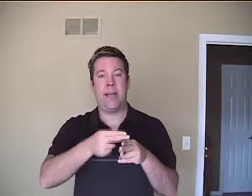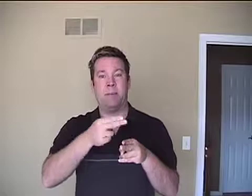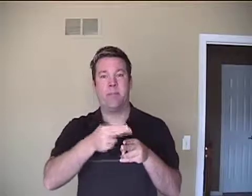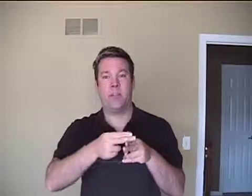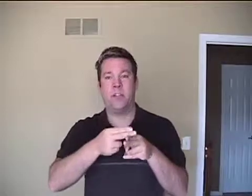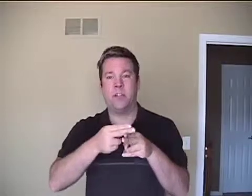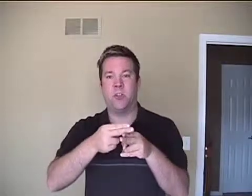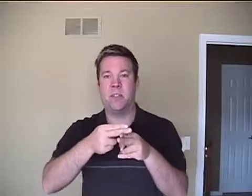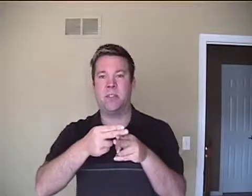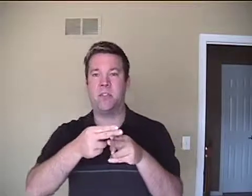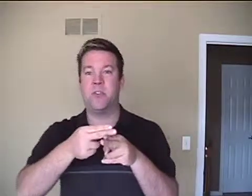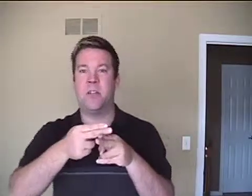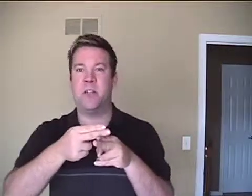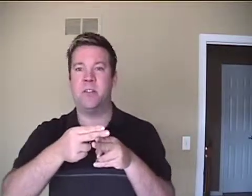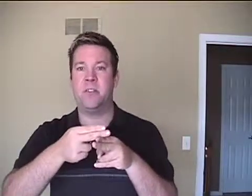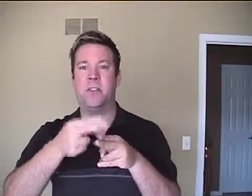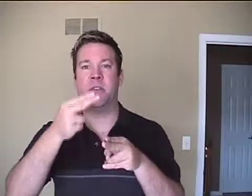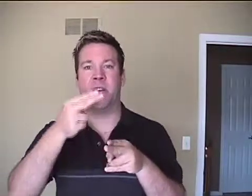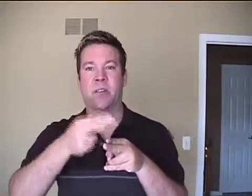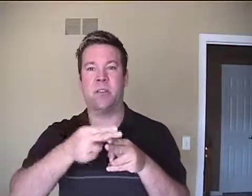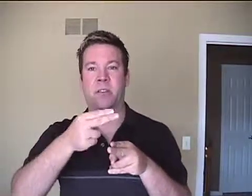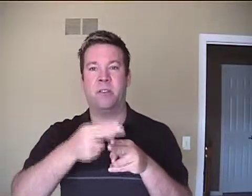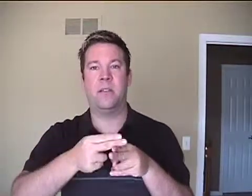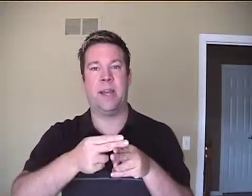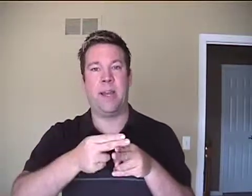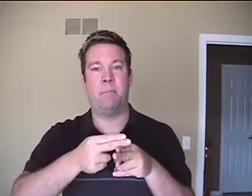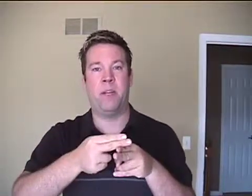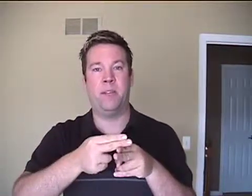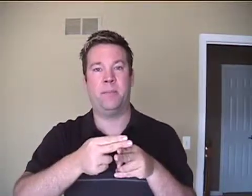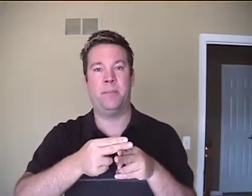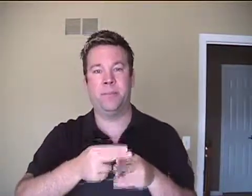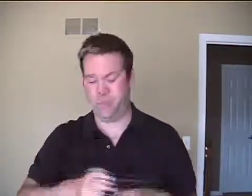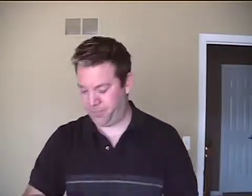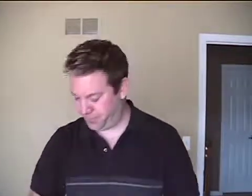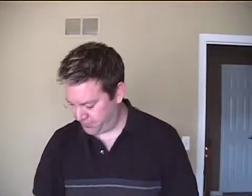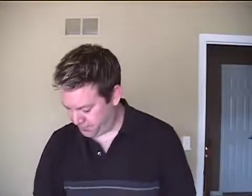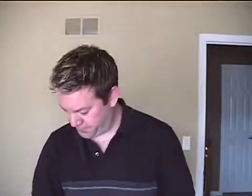Name. You'll notice that it's 2 fingers and 2 fingers. Name.